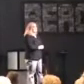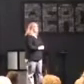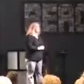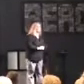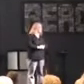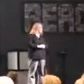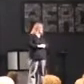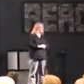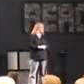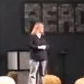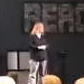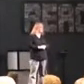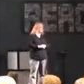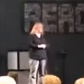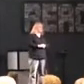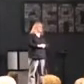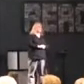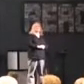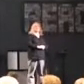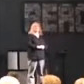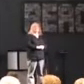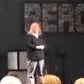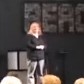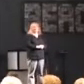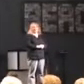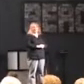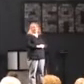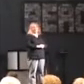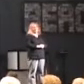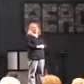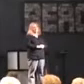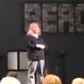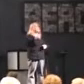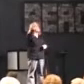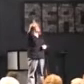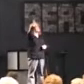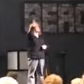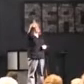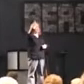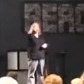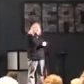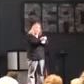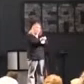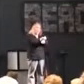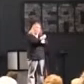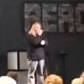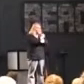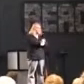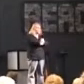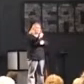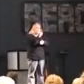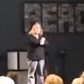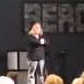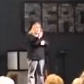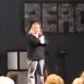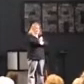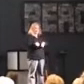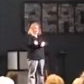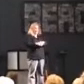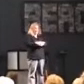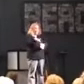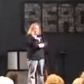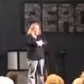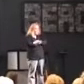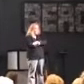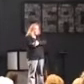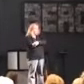sometime. So I did. My dad was a hard worker. He He rose early, he